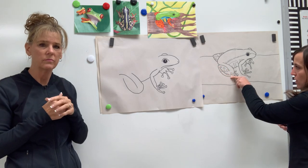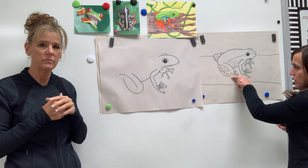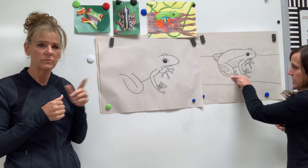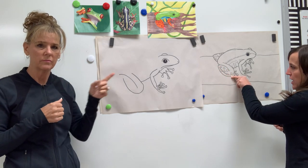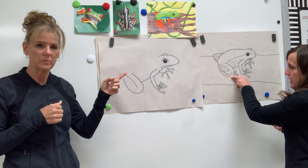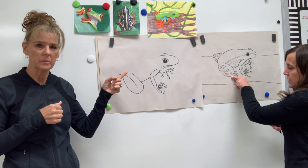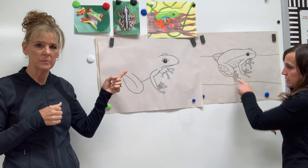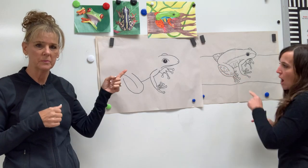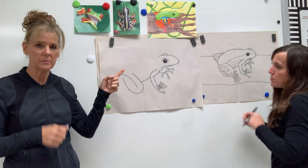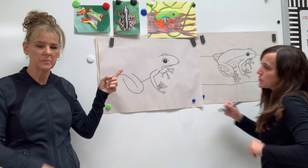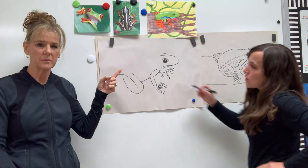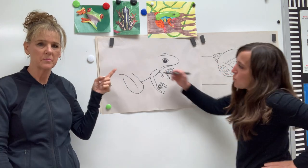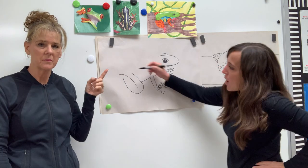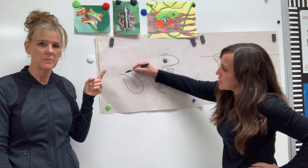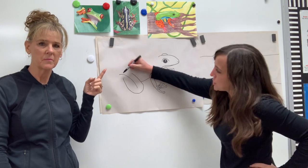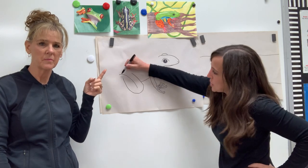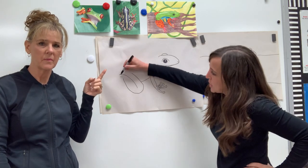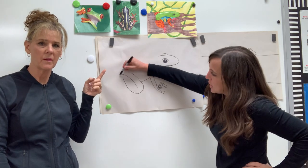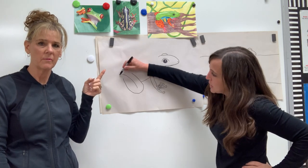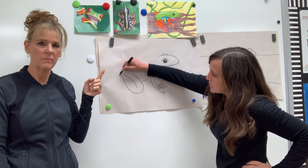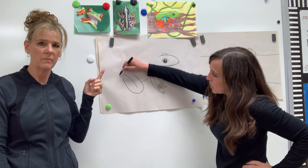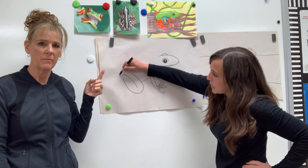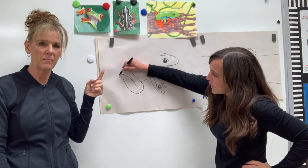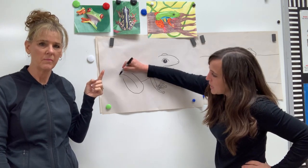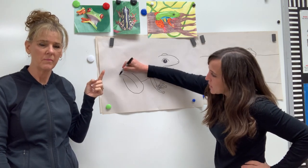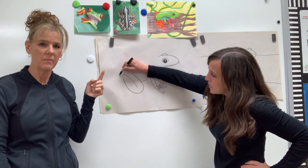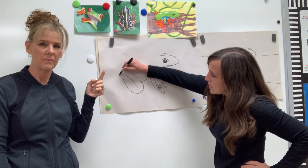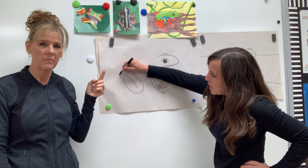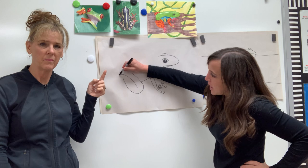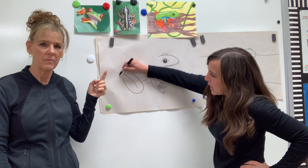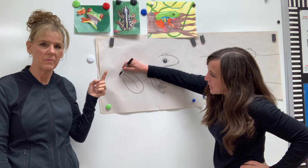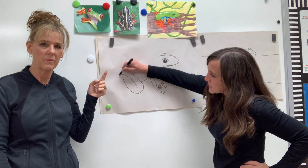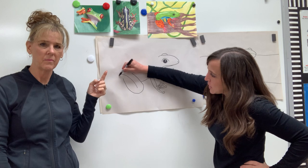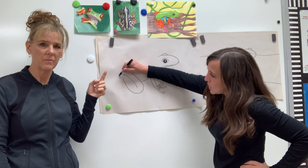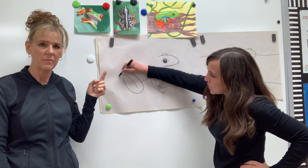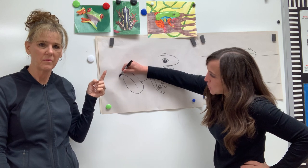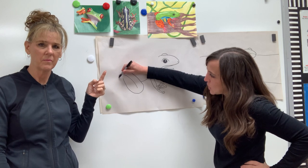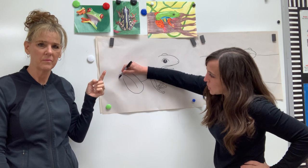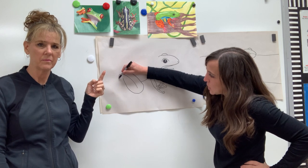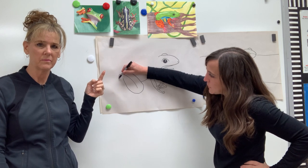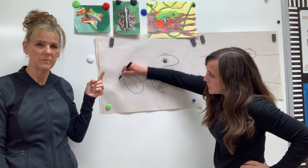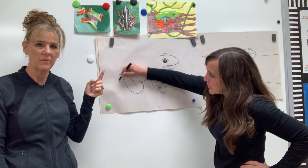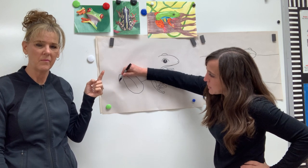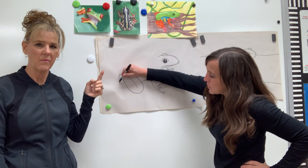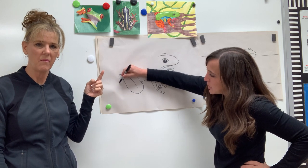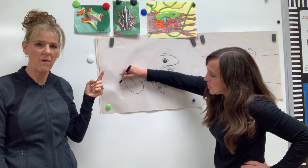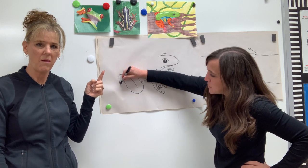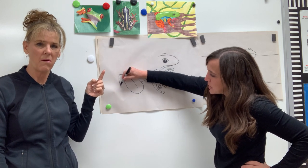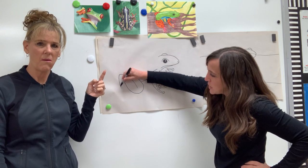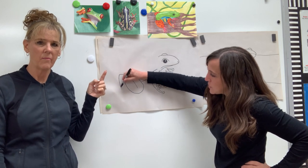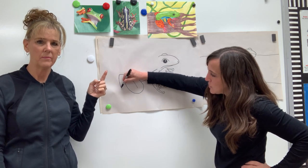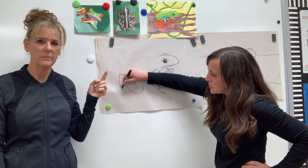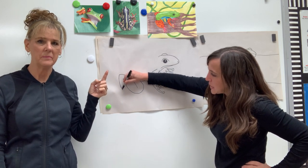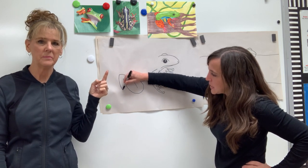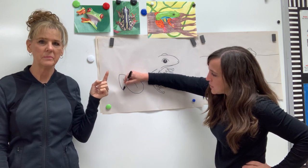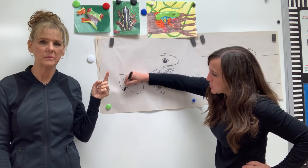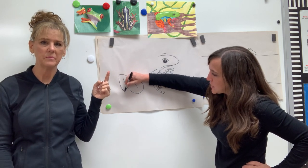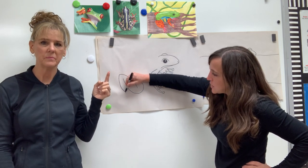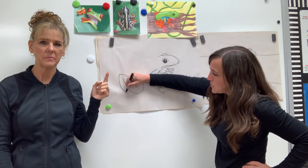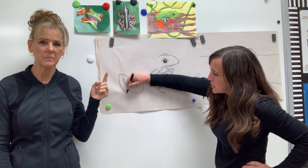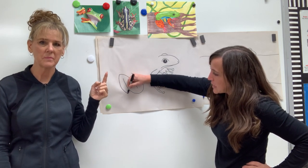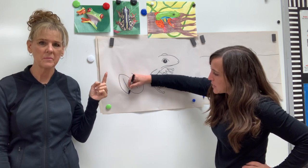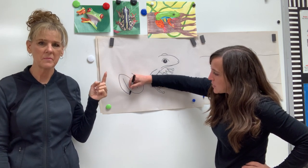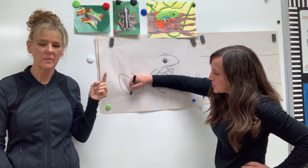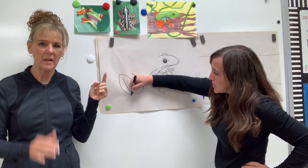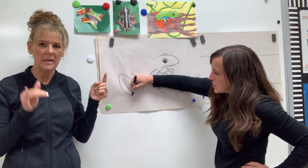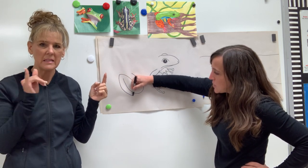curve down and stop. So watch, starting right here, it's gonna curve, sticking really close to the U, sticking close